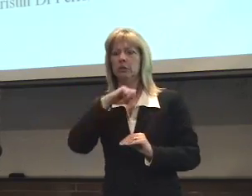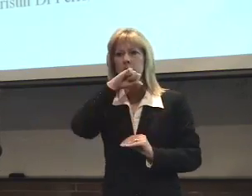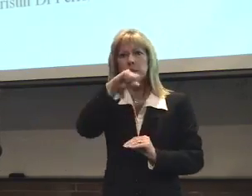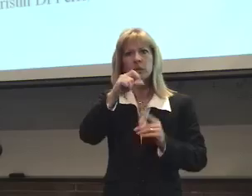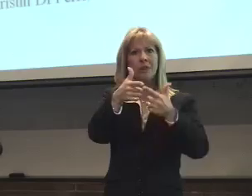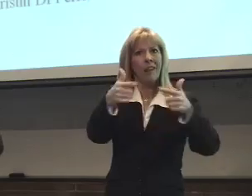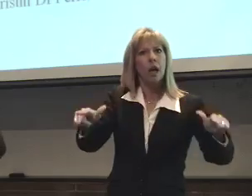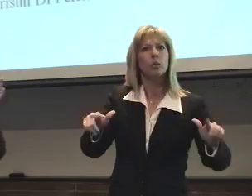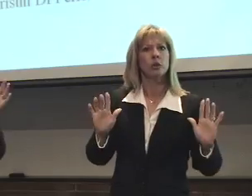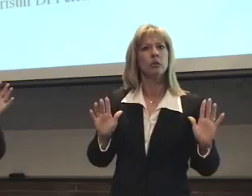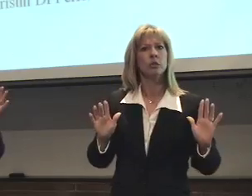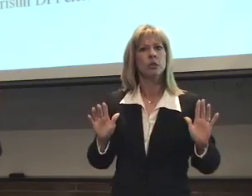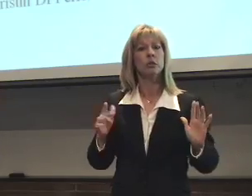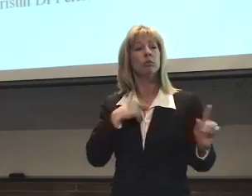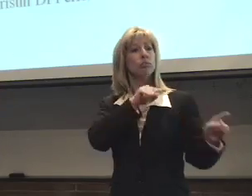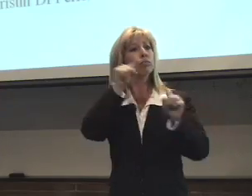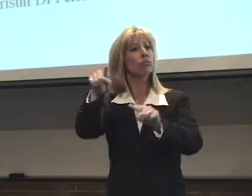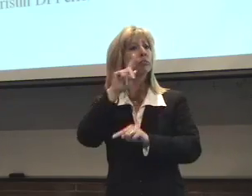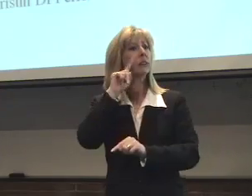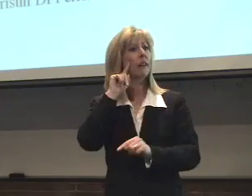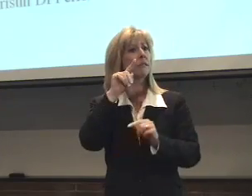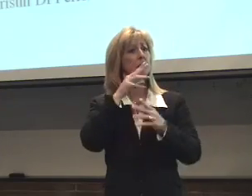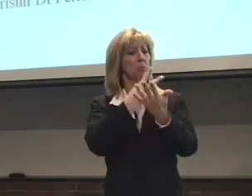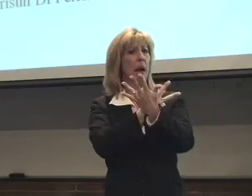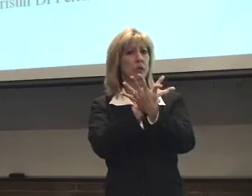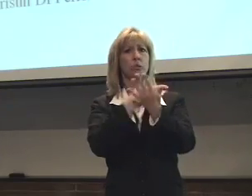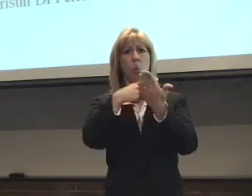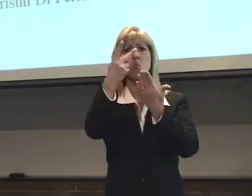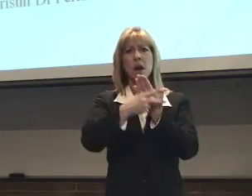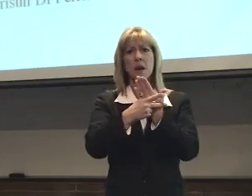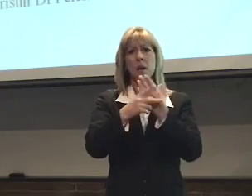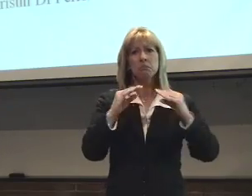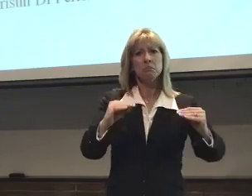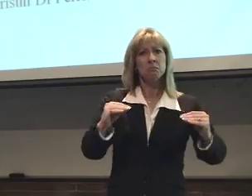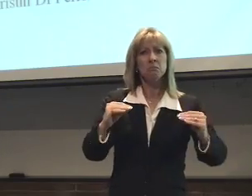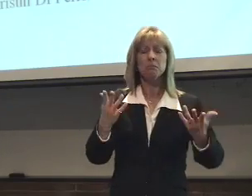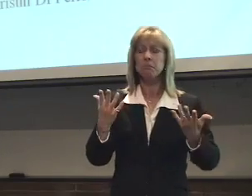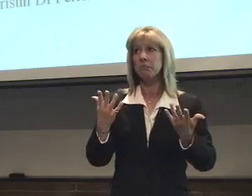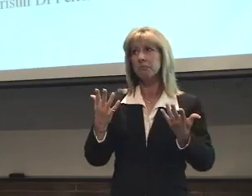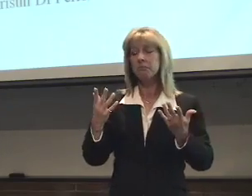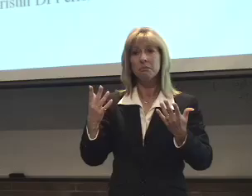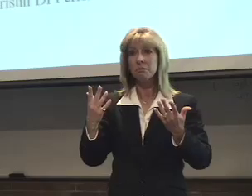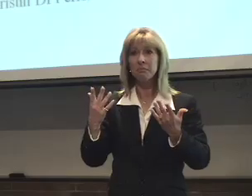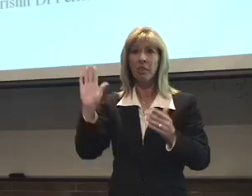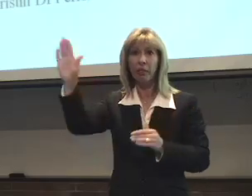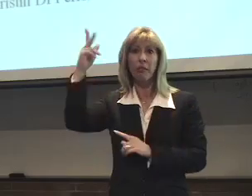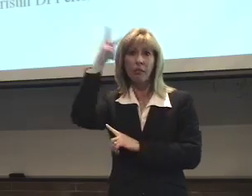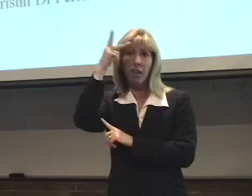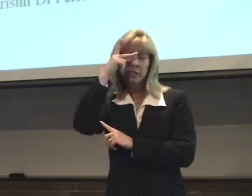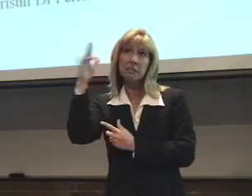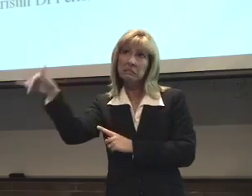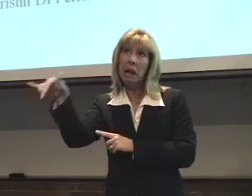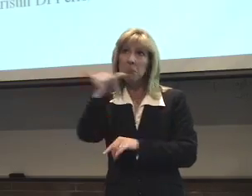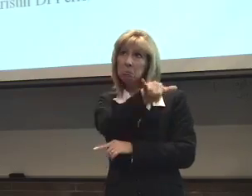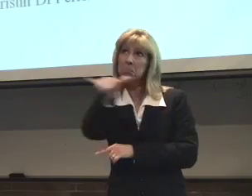same time. Same as most programs across the country in the United States. I'm not sure about the programs in Canada, but that